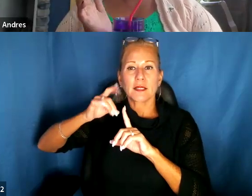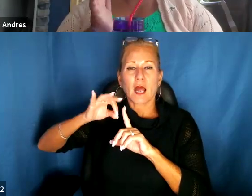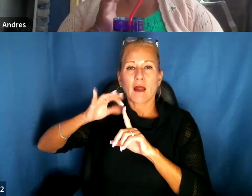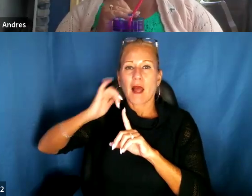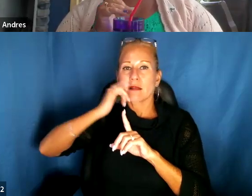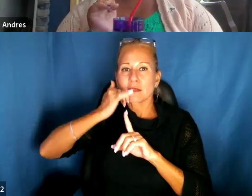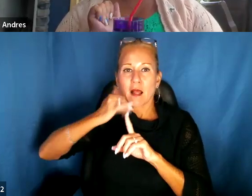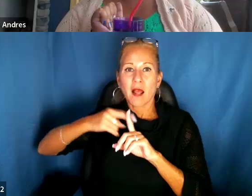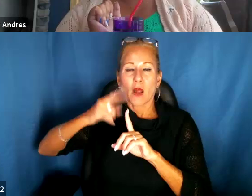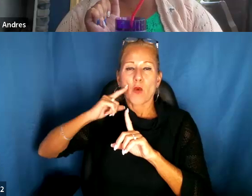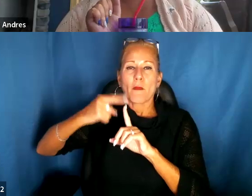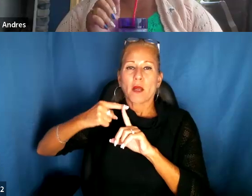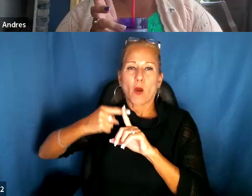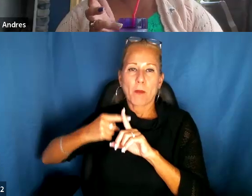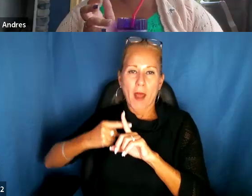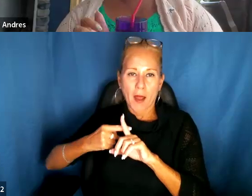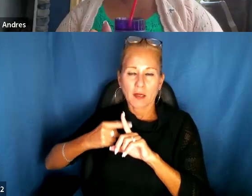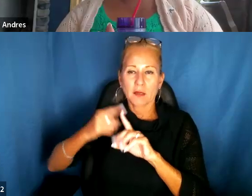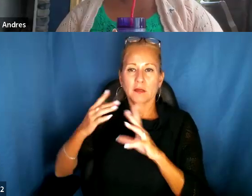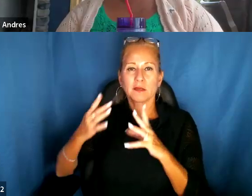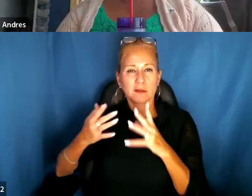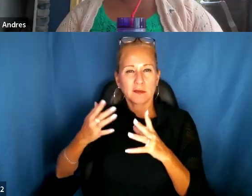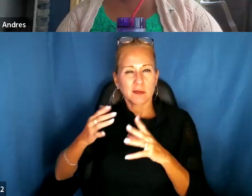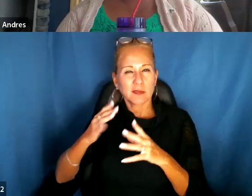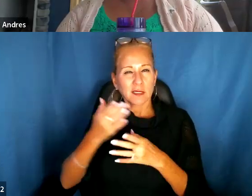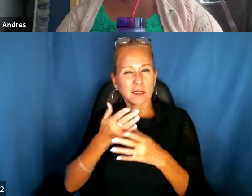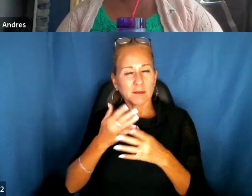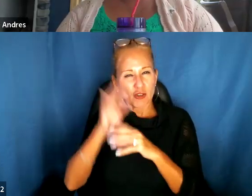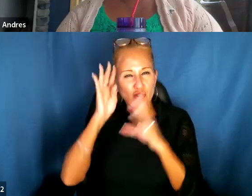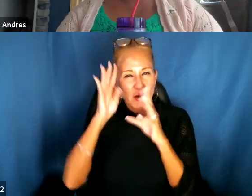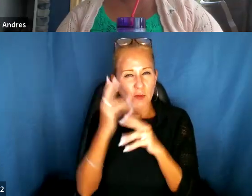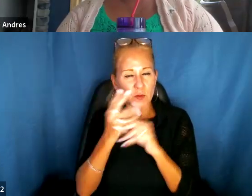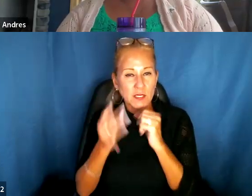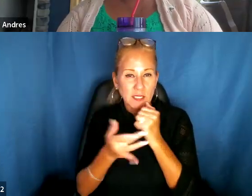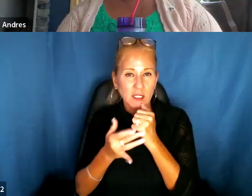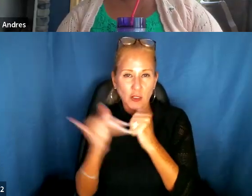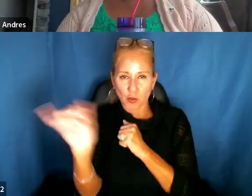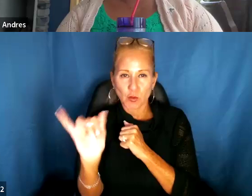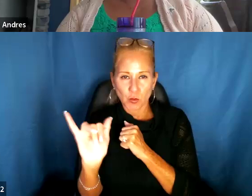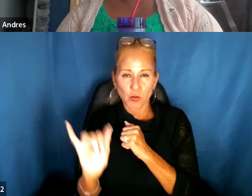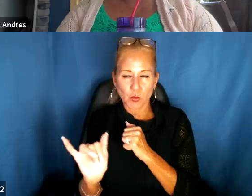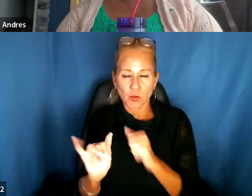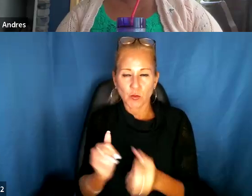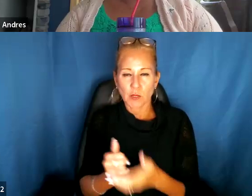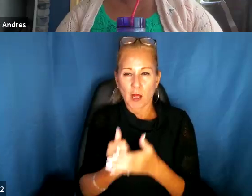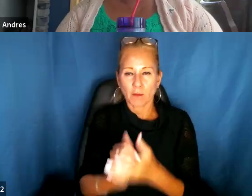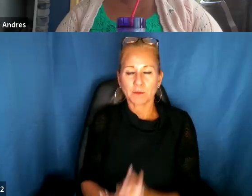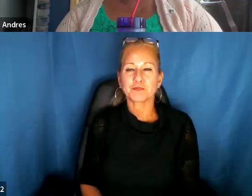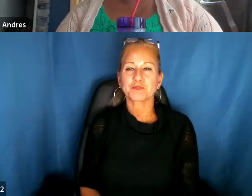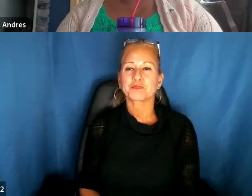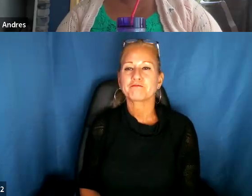would automatically take it back down to a set temperature. So, you know, also just being creative and using technology to help with things